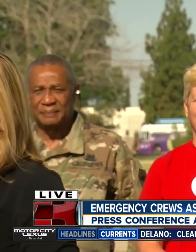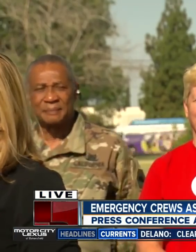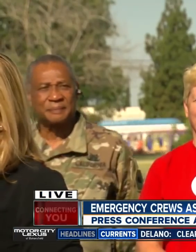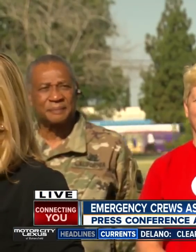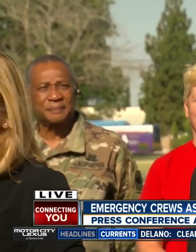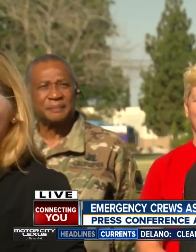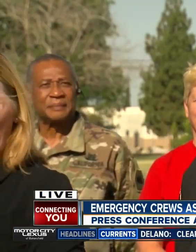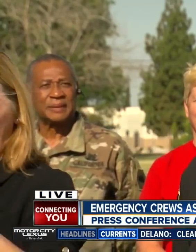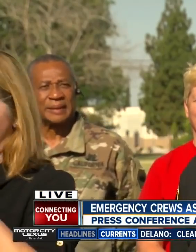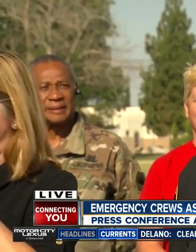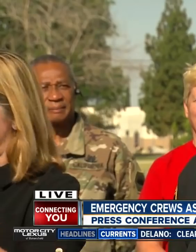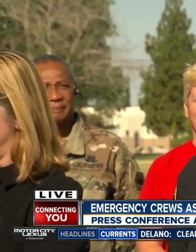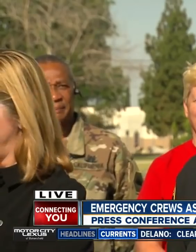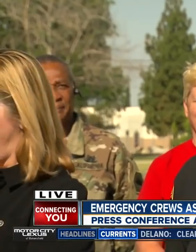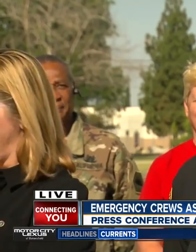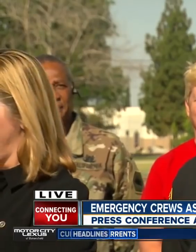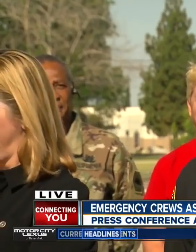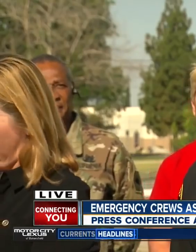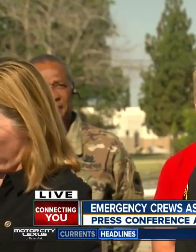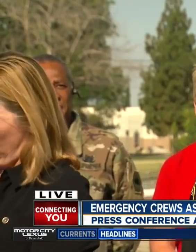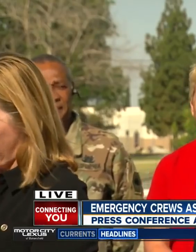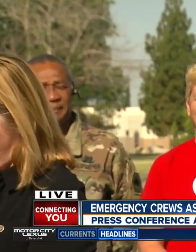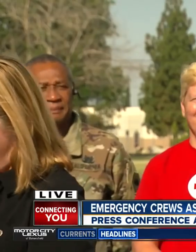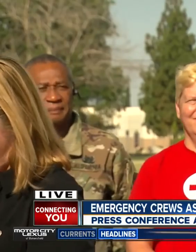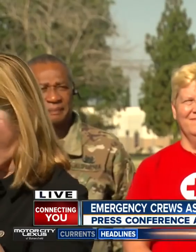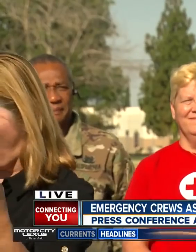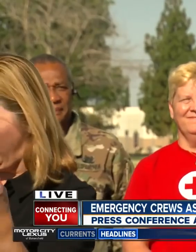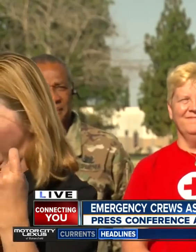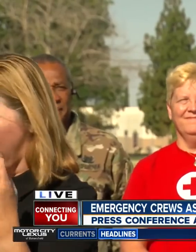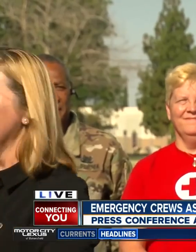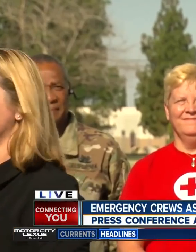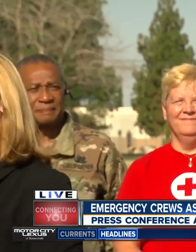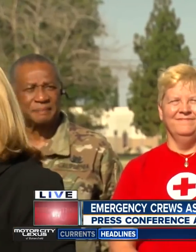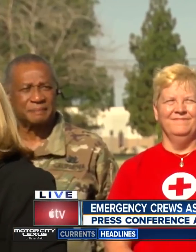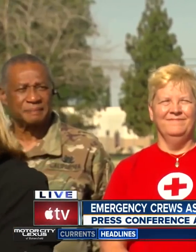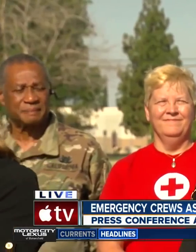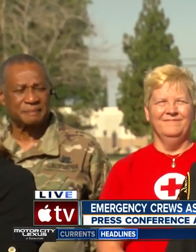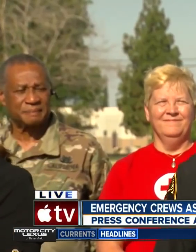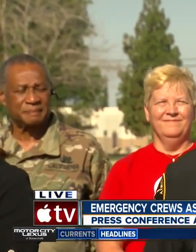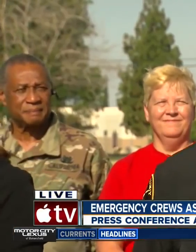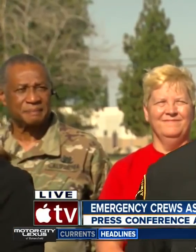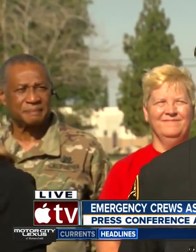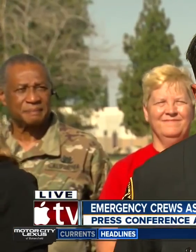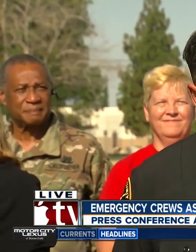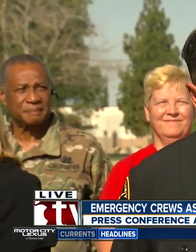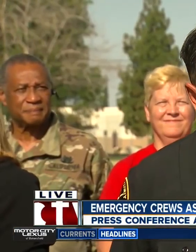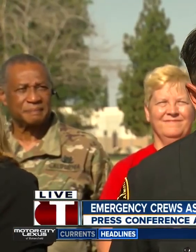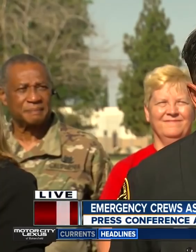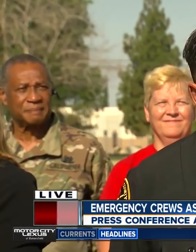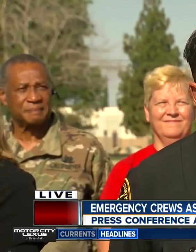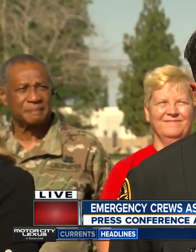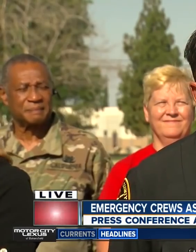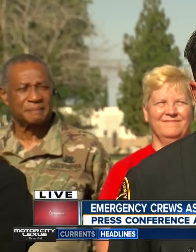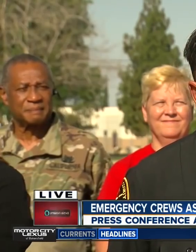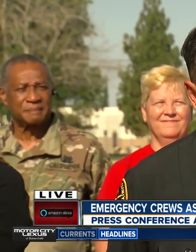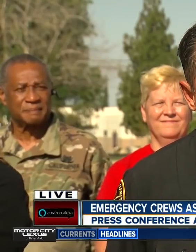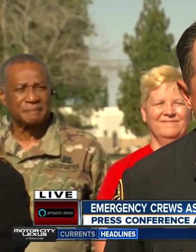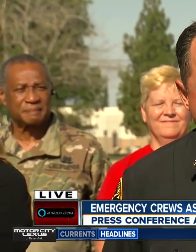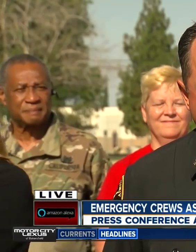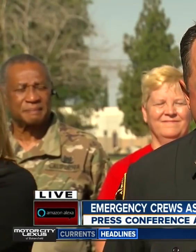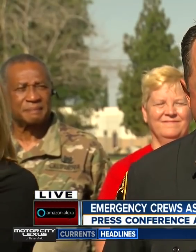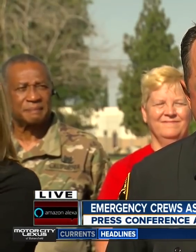Over 200 people, that's just fire? Yes, we have, you know, we have a lot of allied agencies. And that's the importance of this is all of our mutual